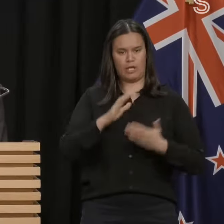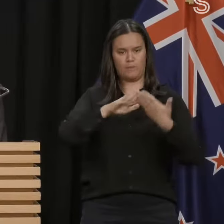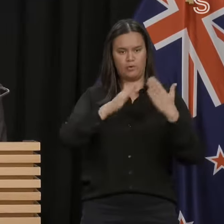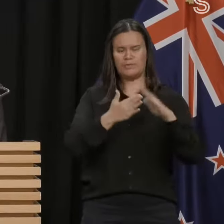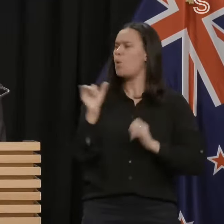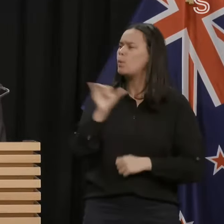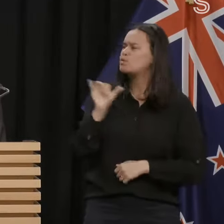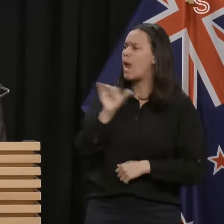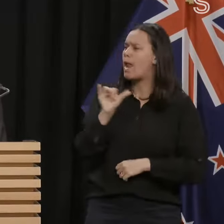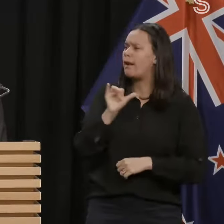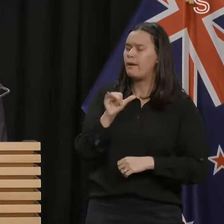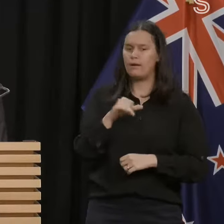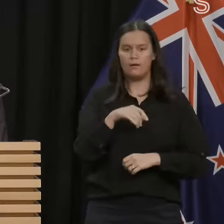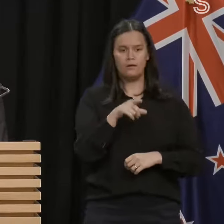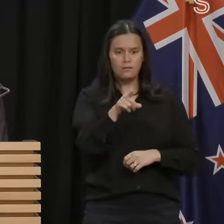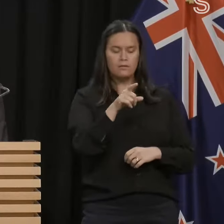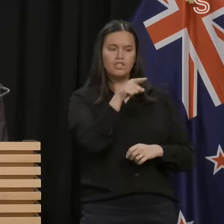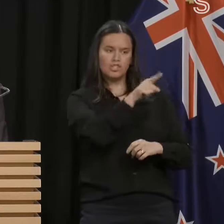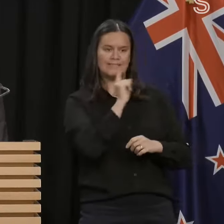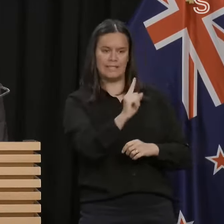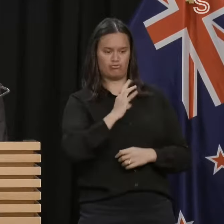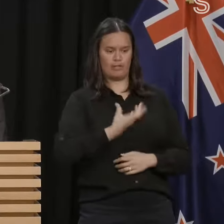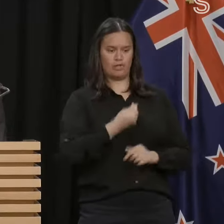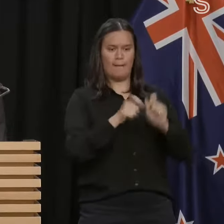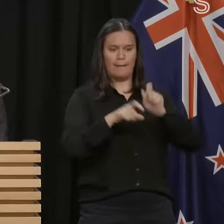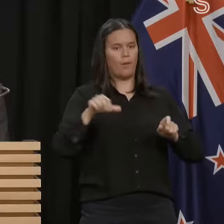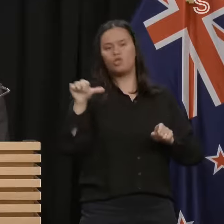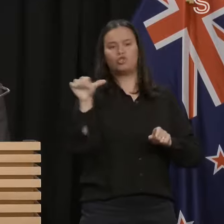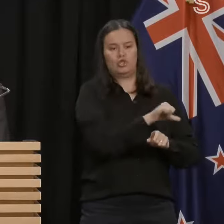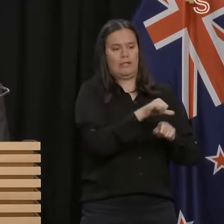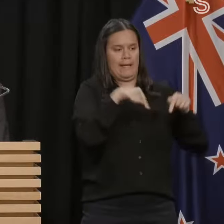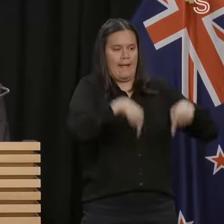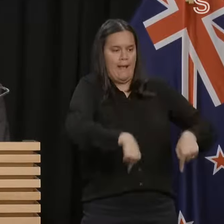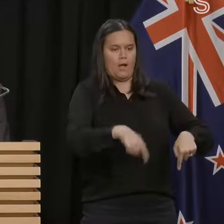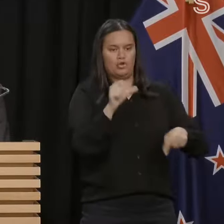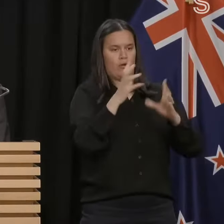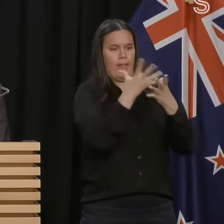abhorrent in my view. Well, that they shouldn't exist. Up the back.